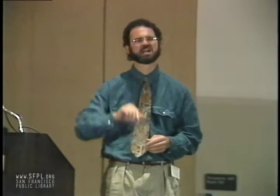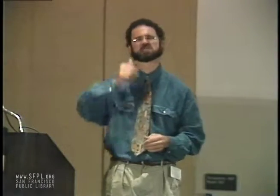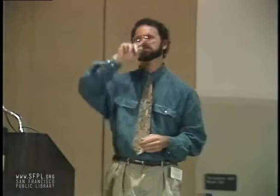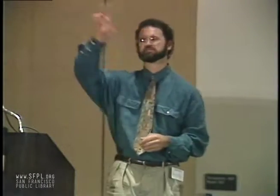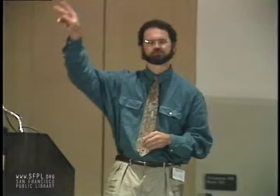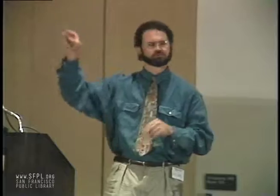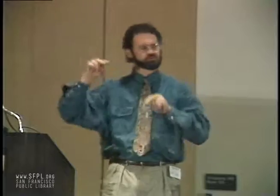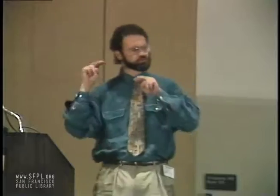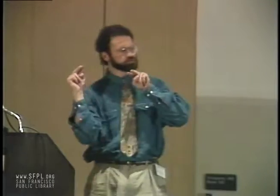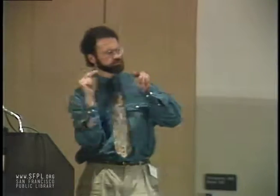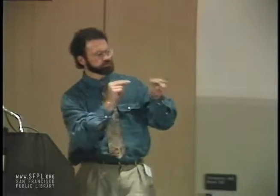example,